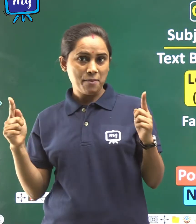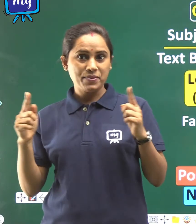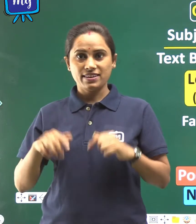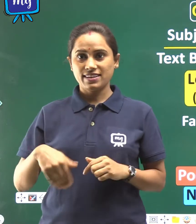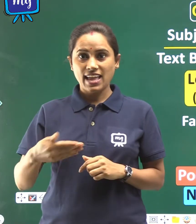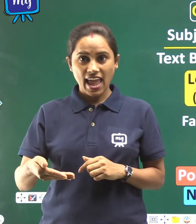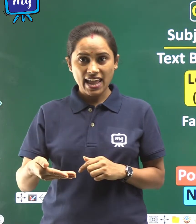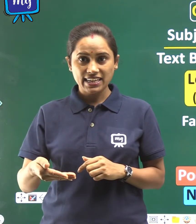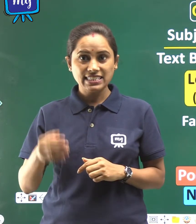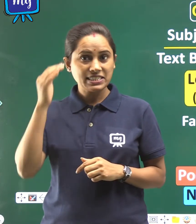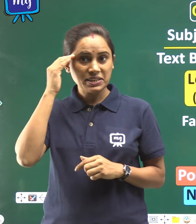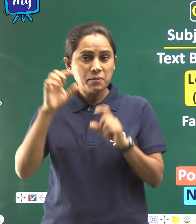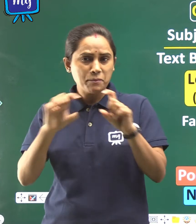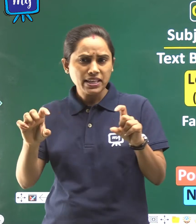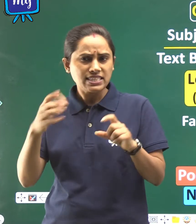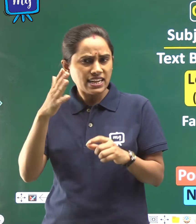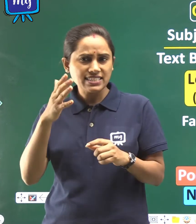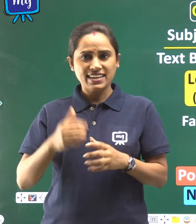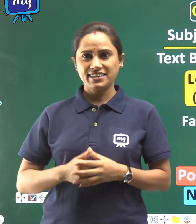and misunderstanding